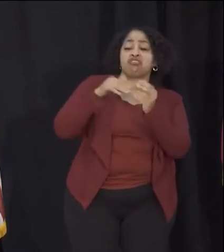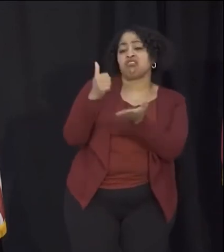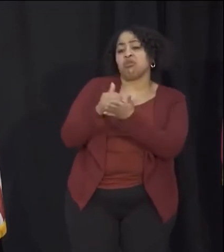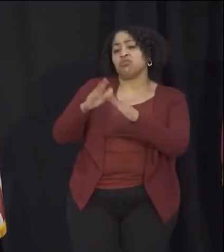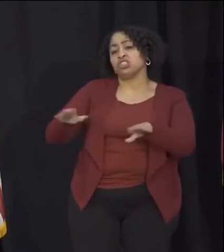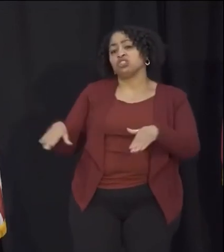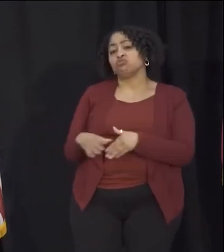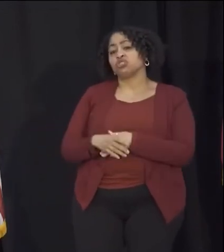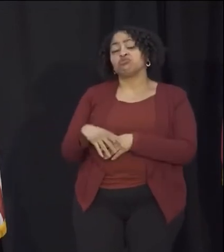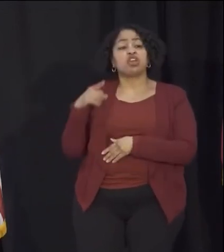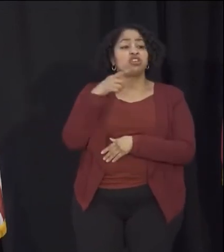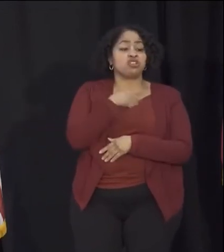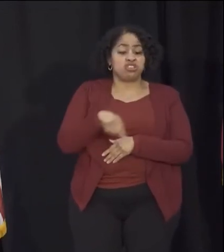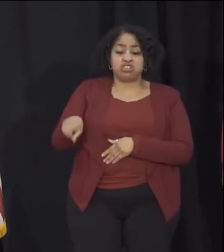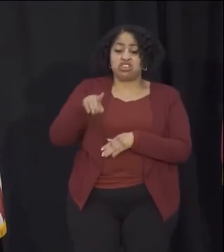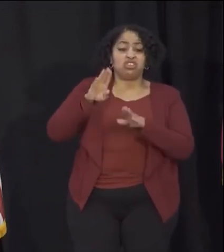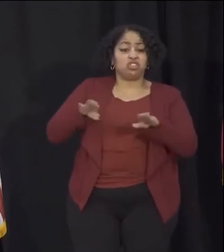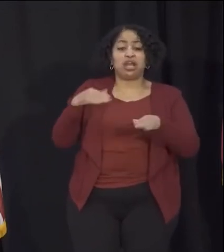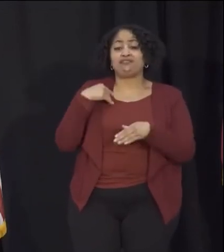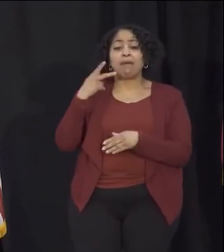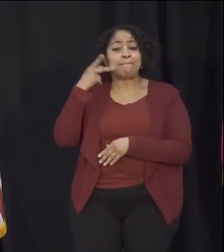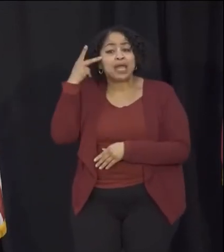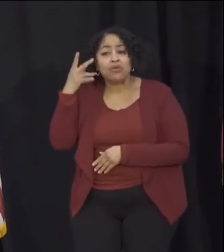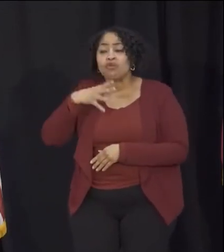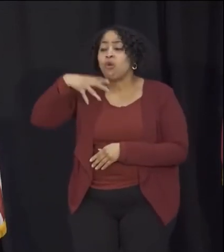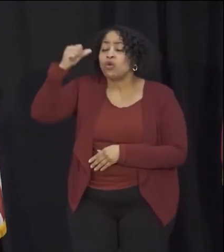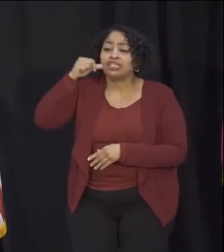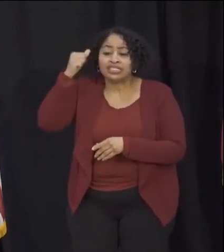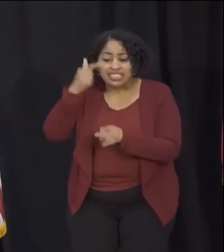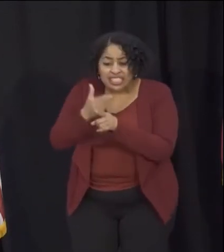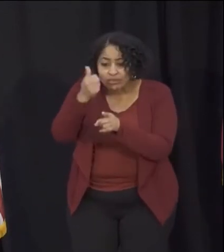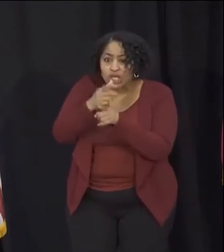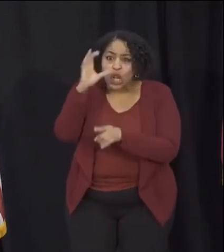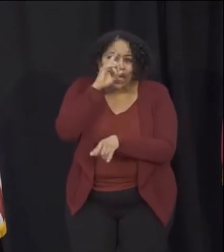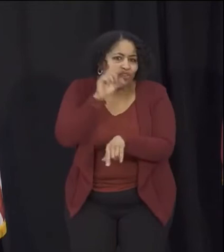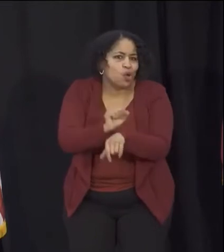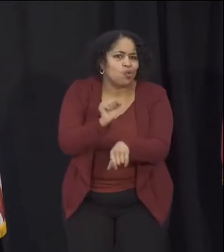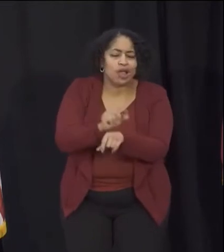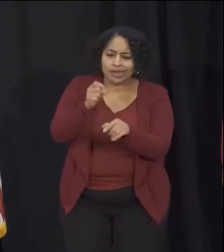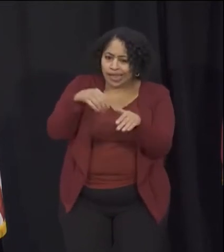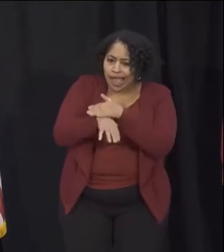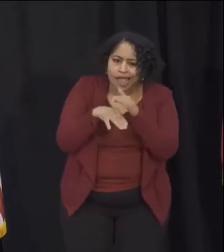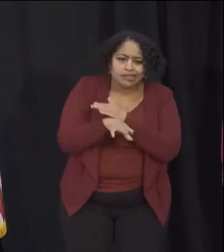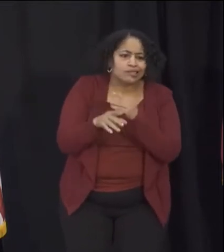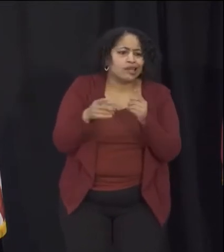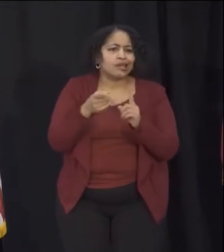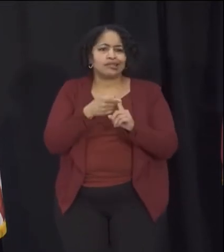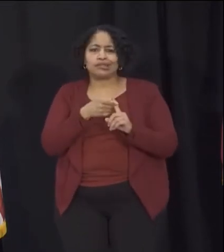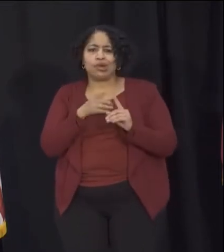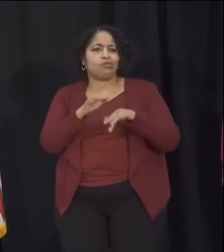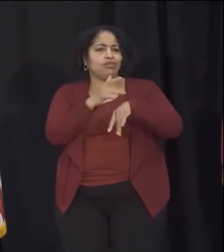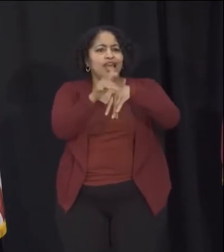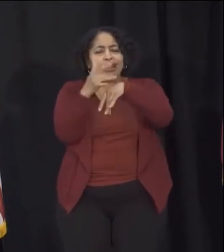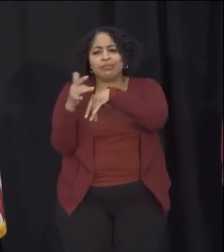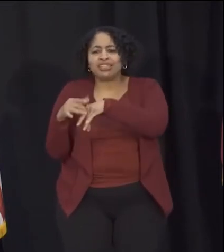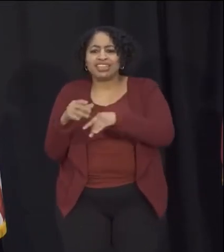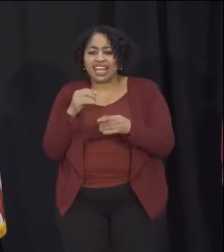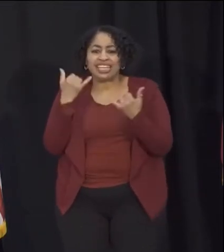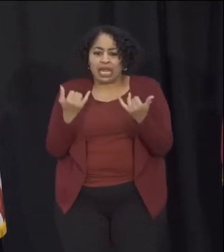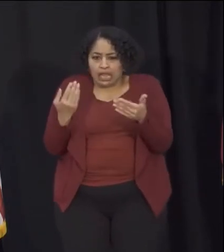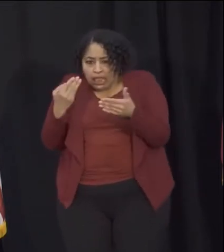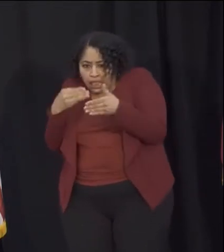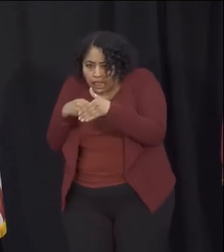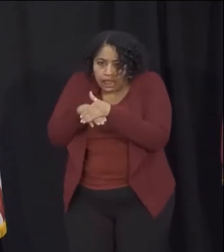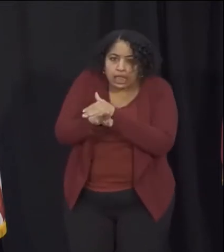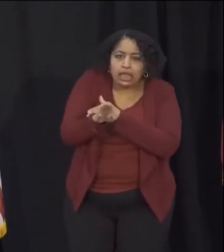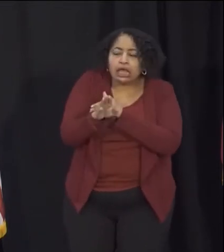children. These children have parents and older siblings who are looking for jobs, need access to training and openings, and right now they go physically